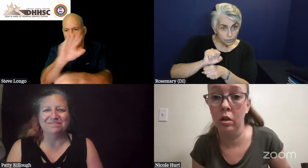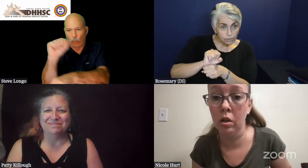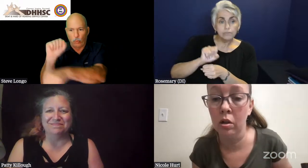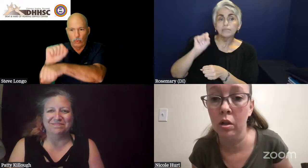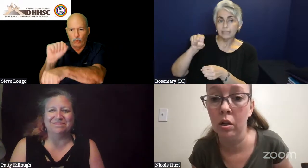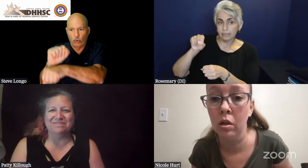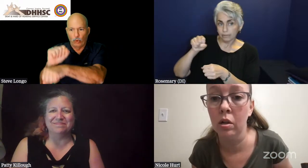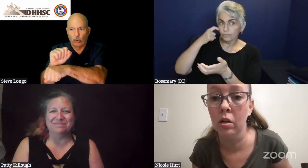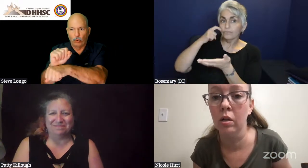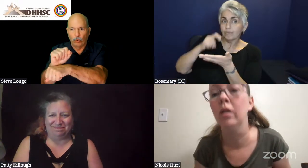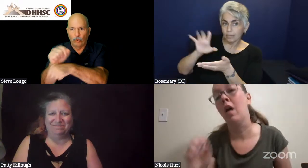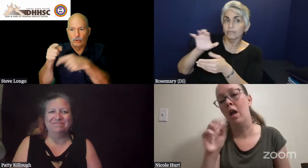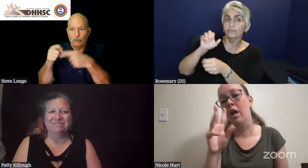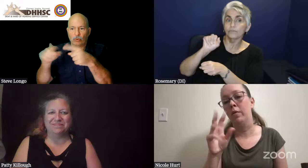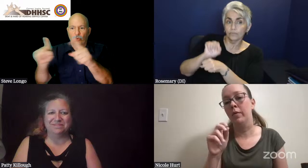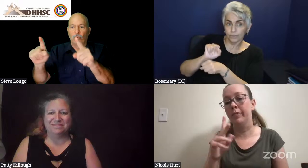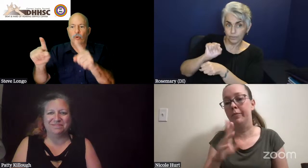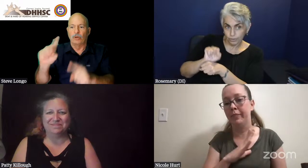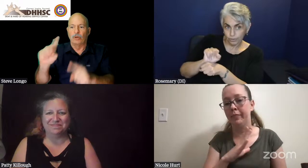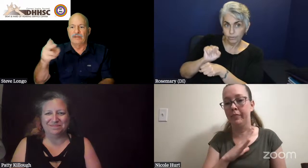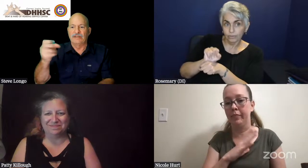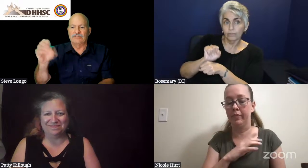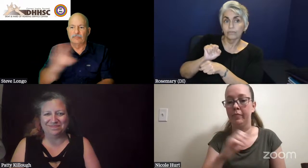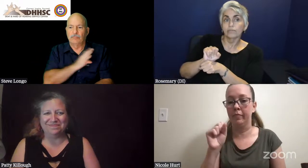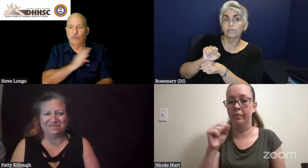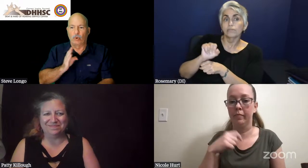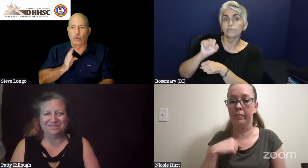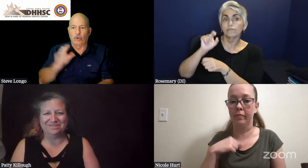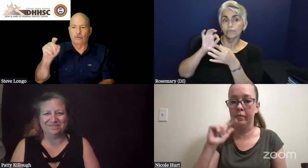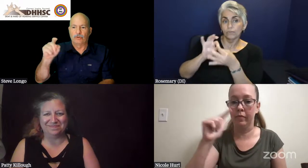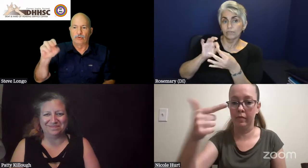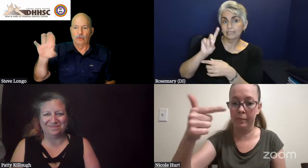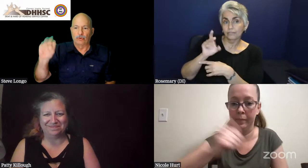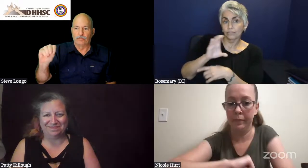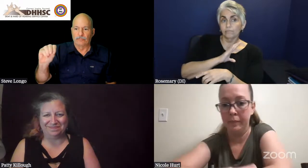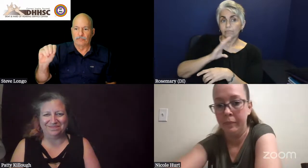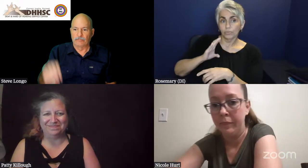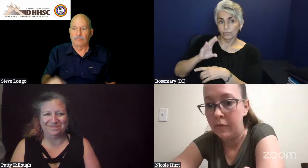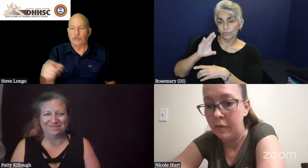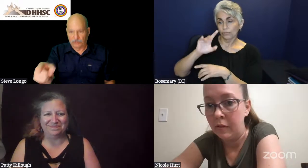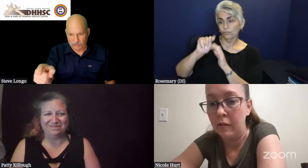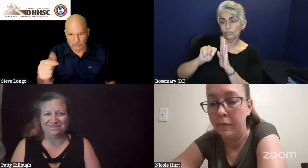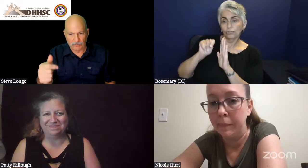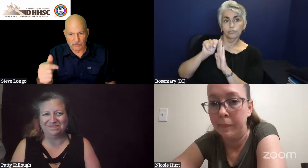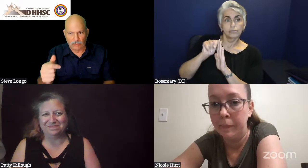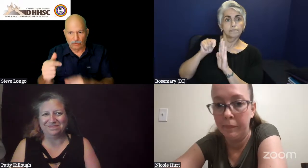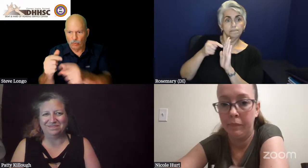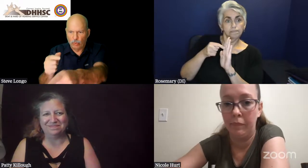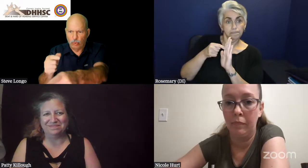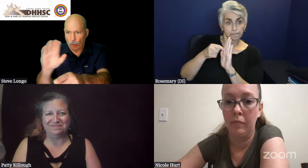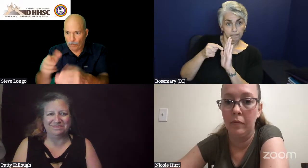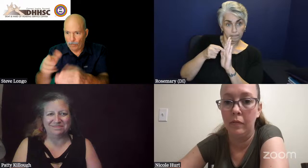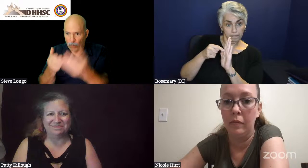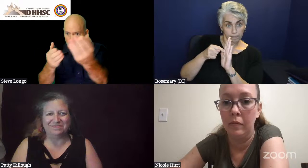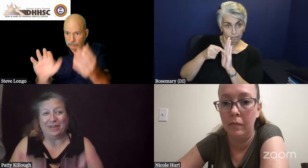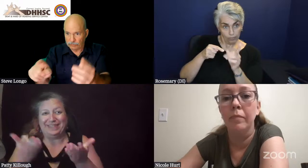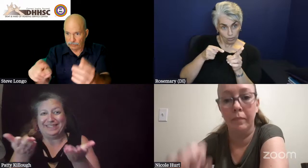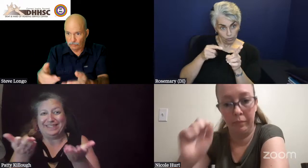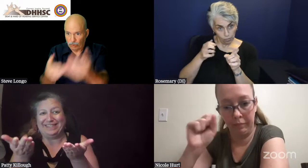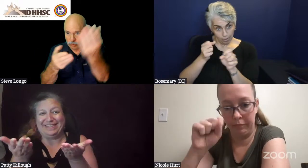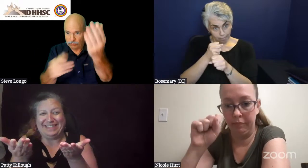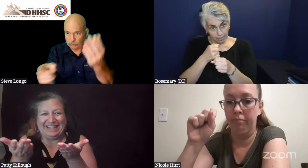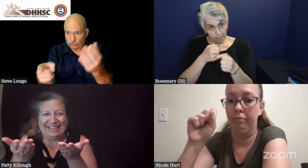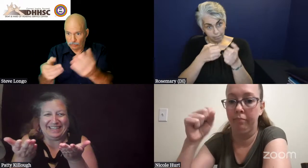her work? Steve Longo says, yes, to recognize her work. Nicole says, well, then I would be happy to